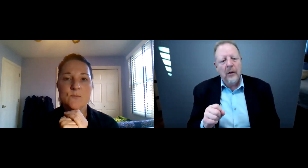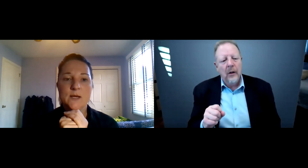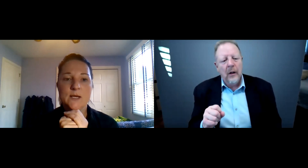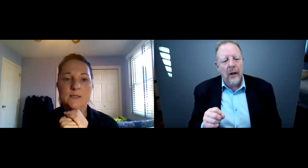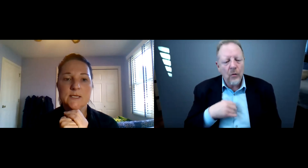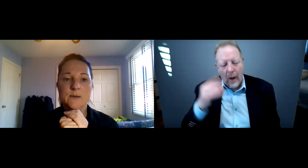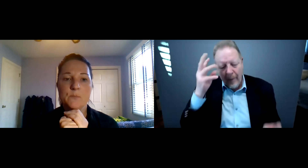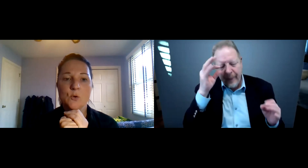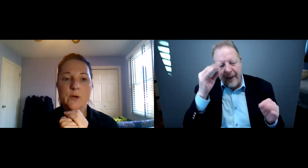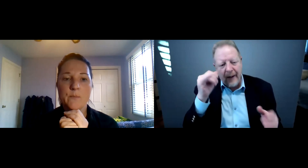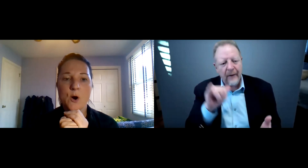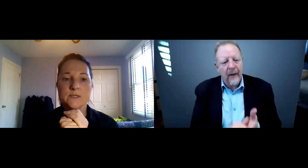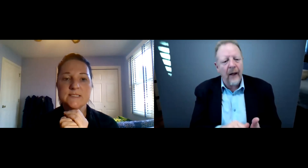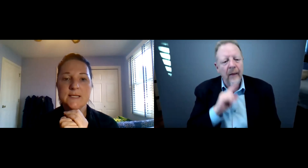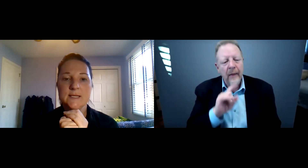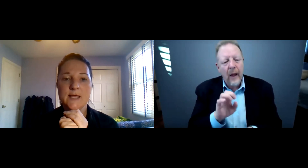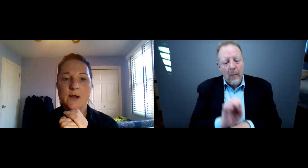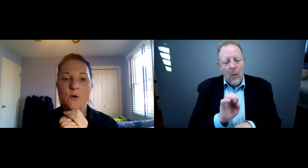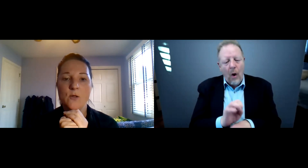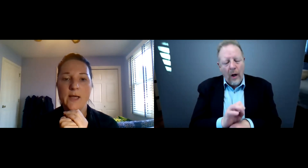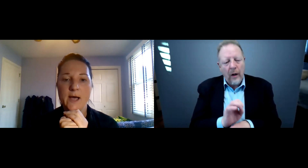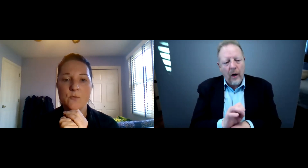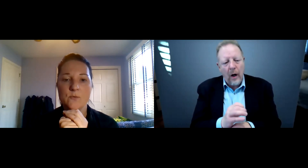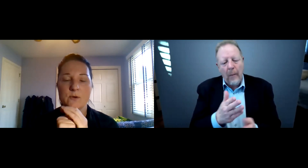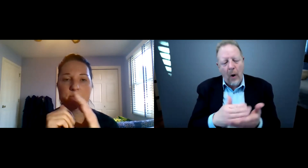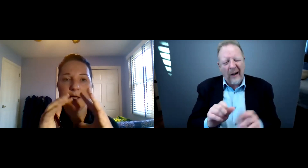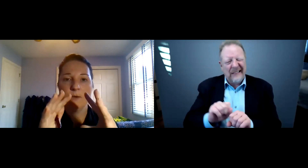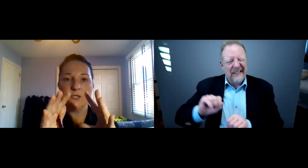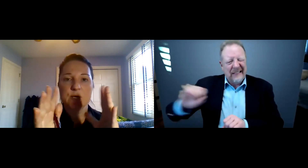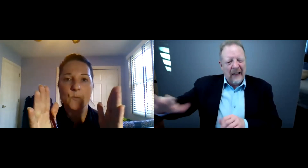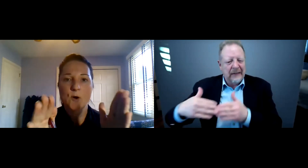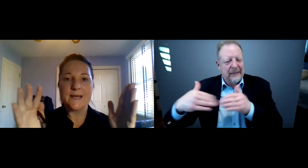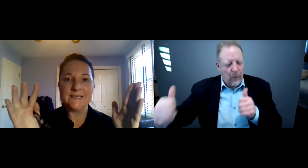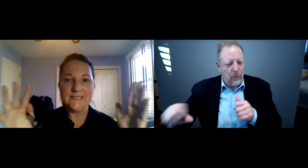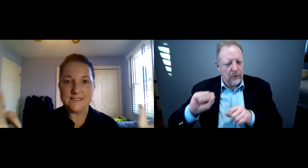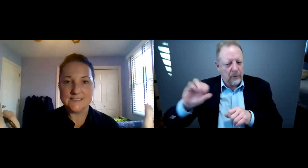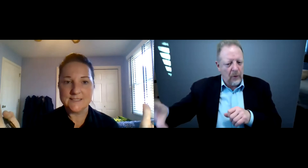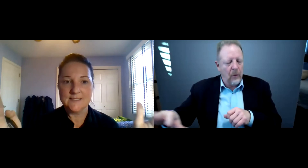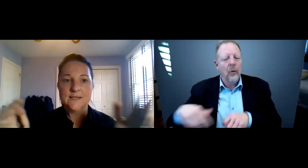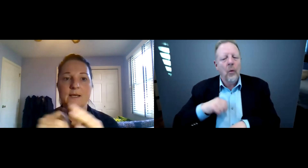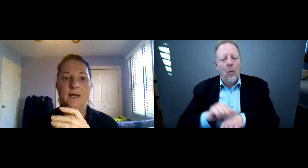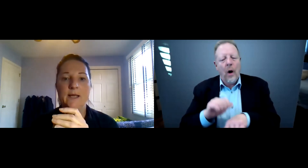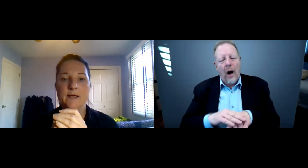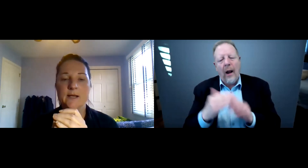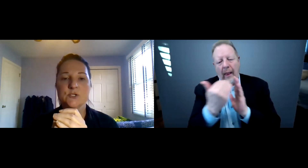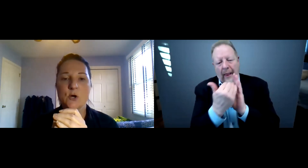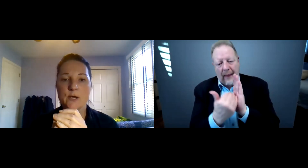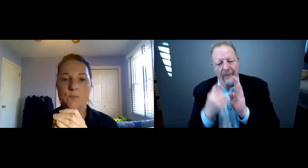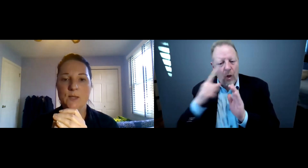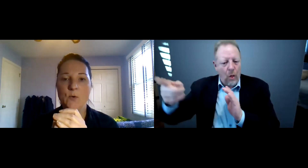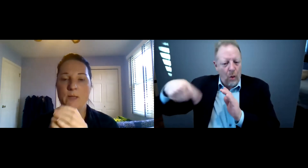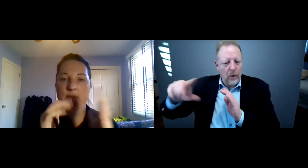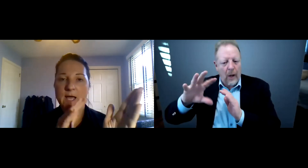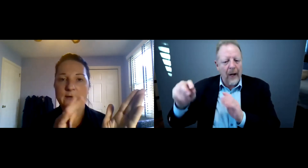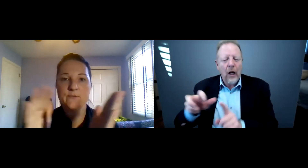I'm thinking the employer part and sending that all out, that we can work on a list and kind of